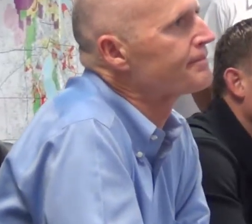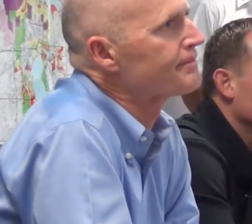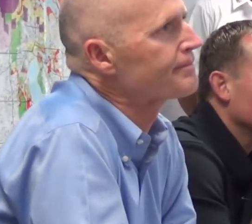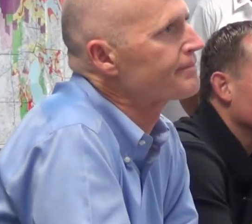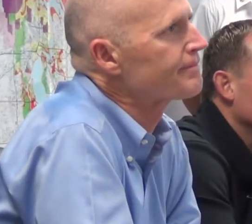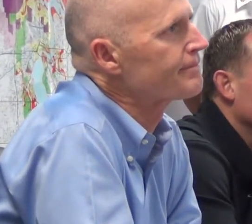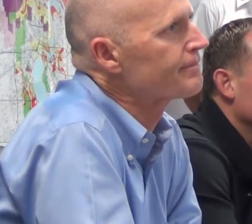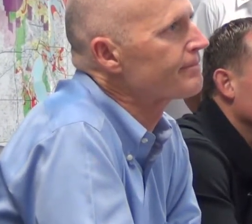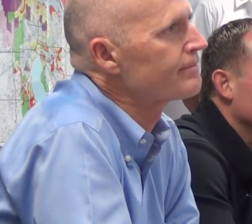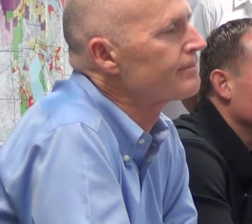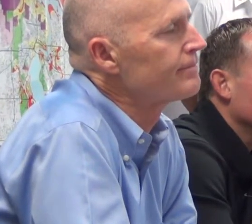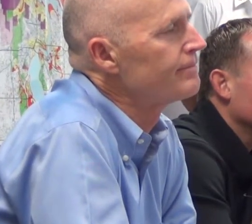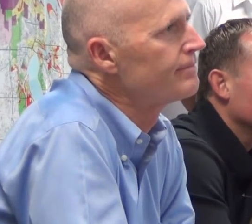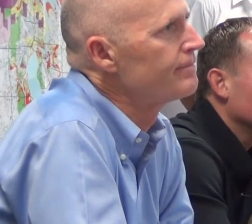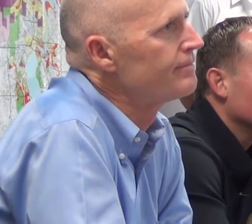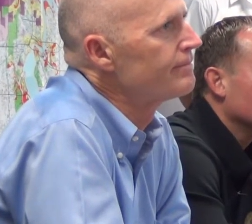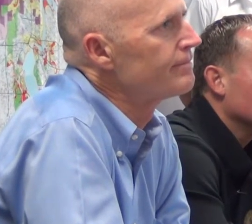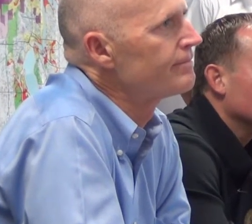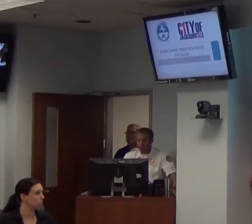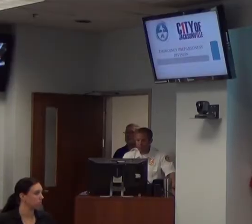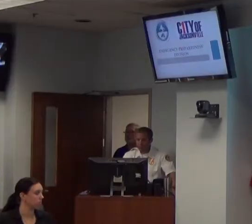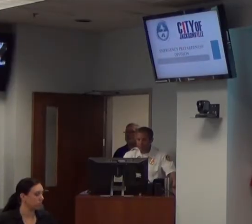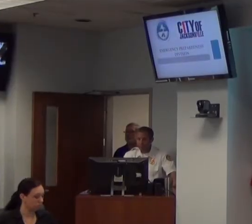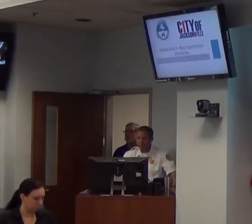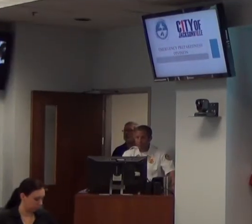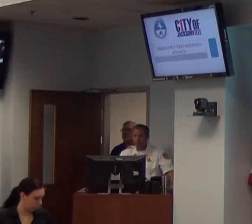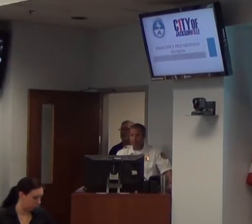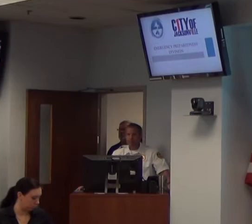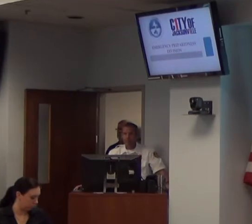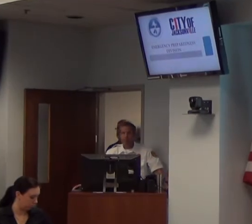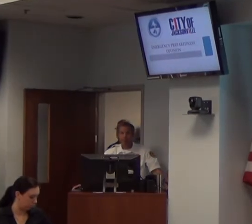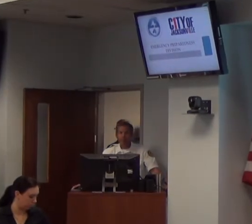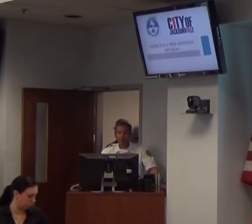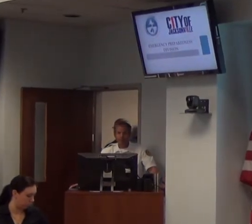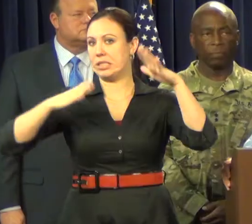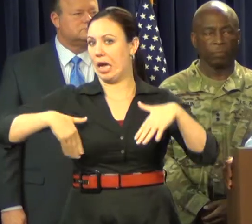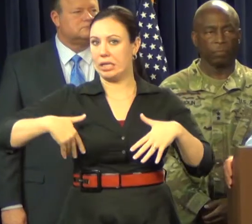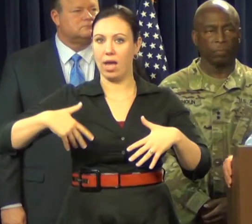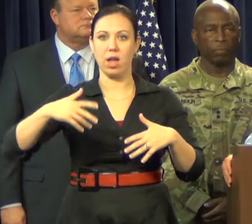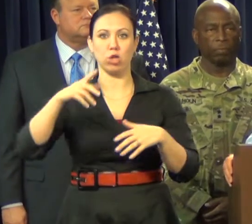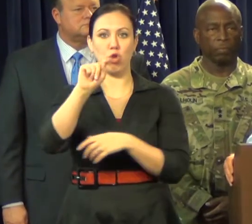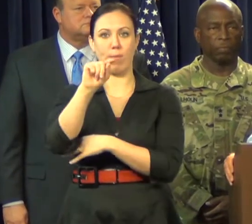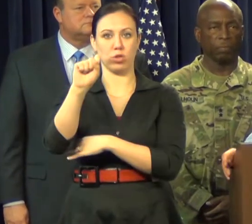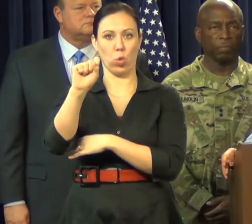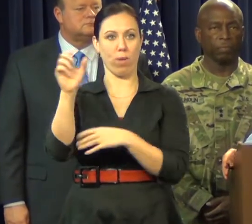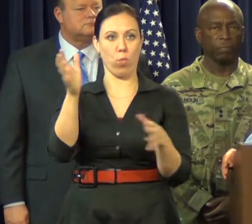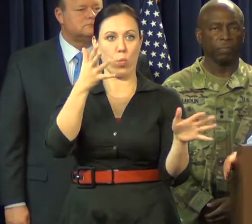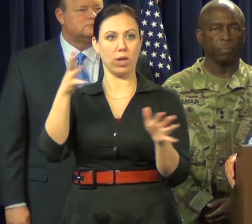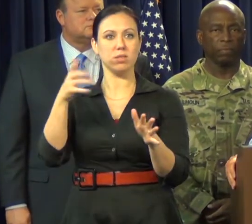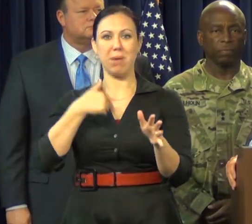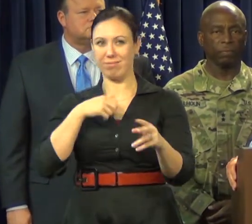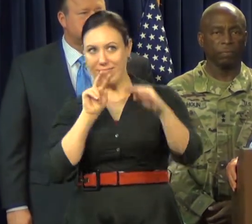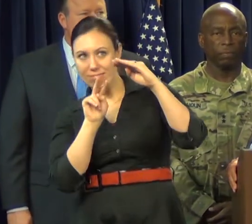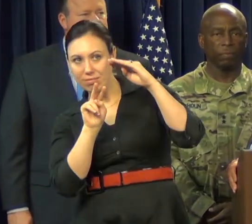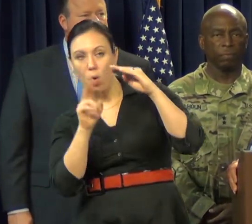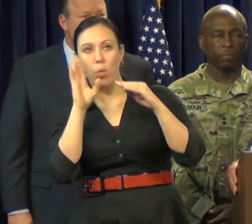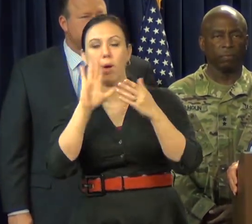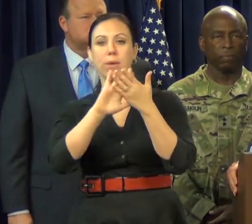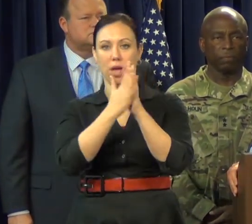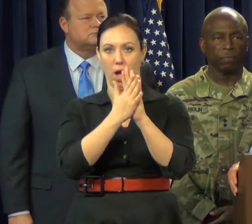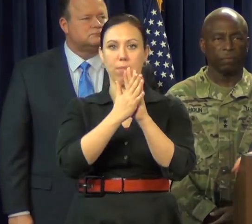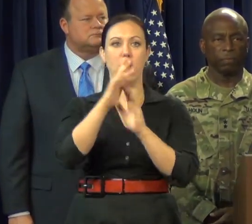the north. We don't have tropical storm winds yet, but it's anticipated it's going to become a tropical